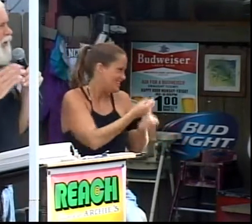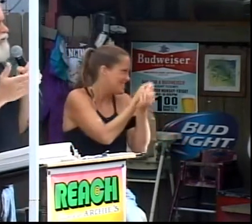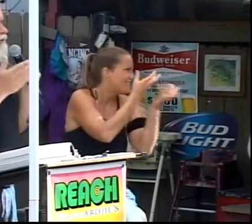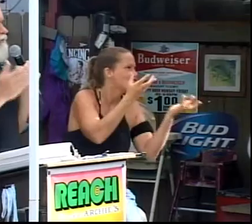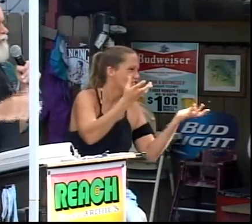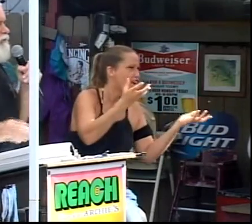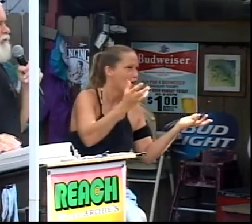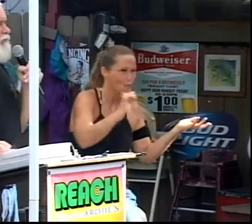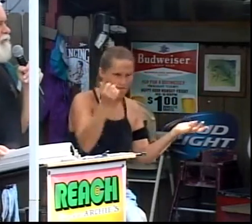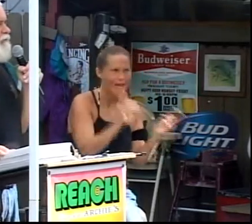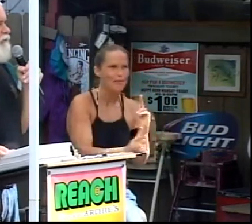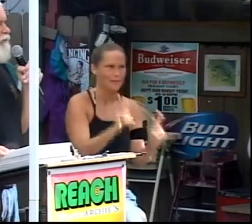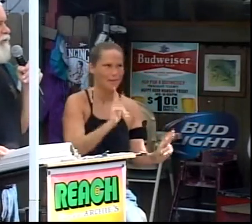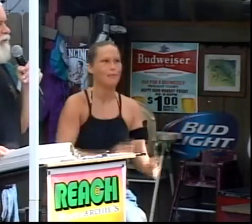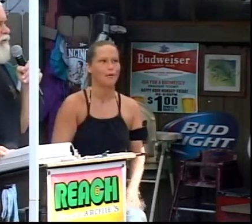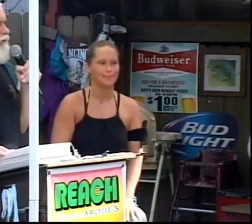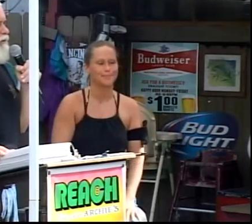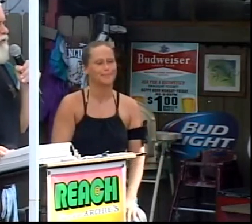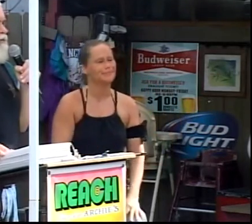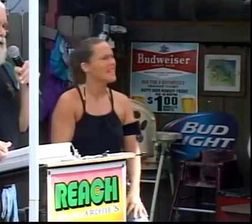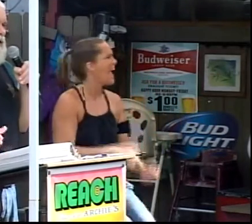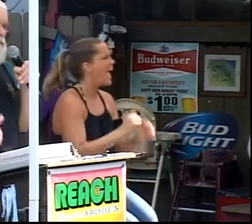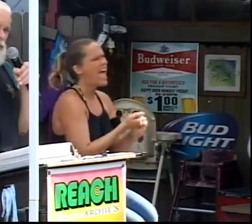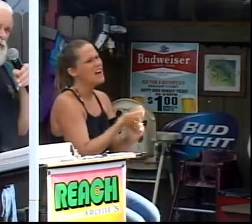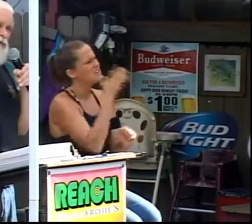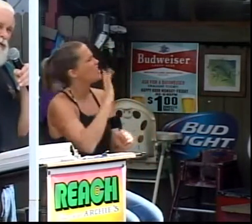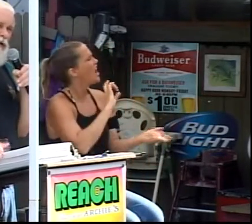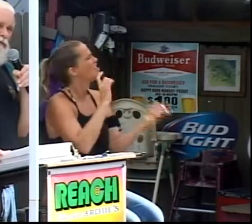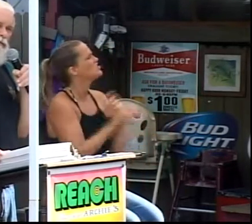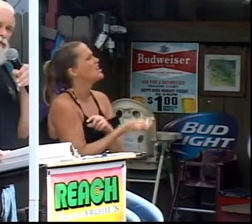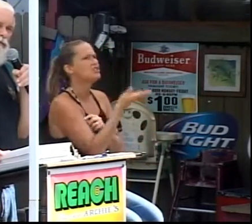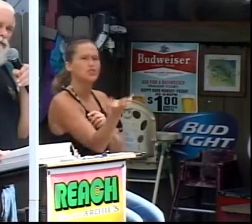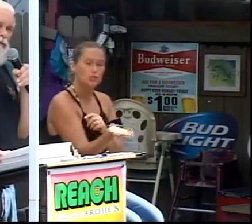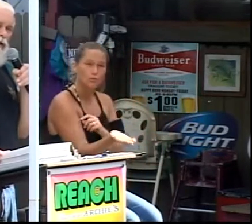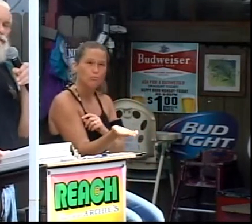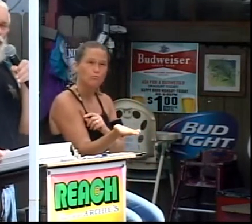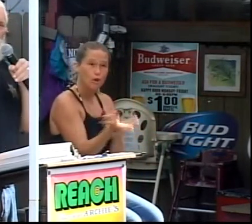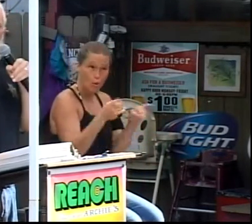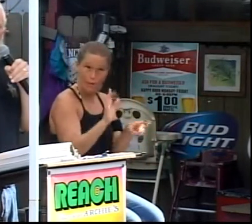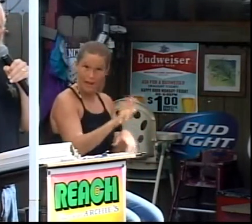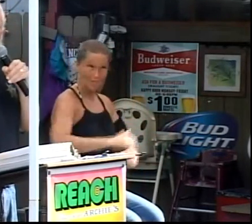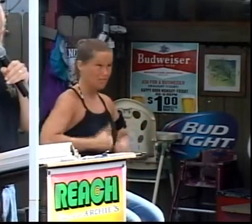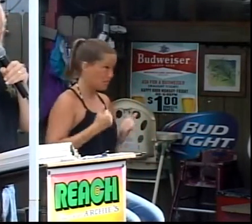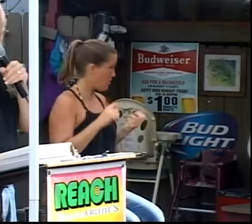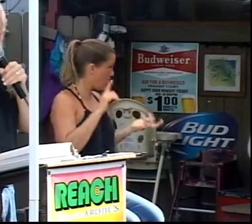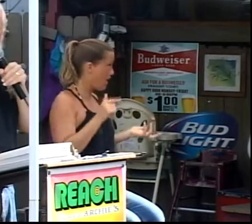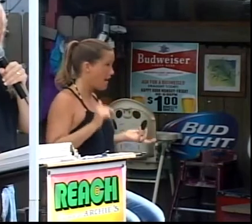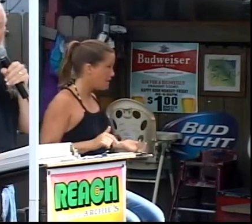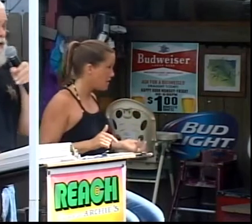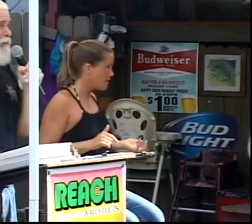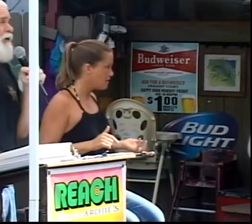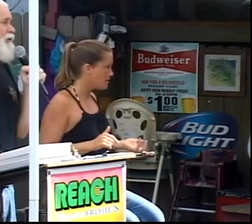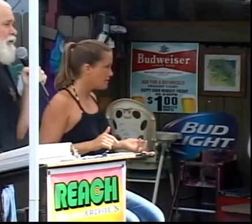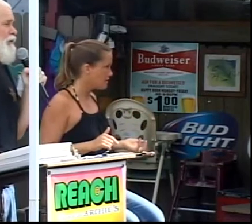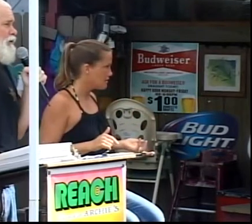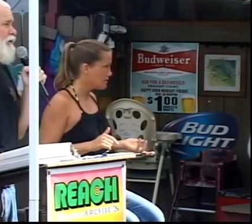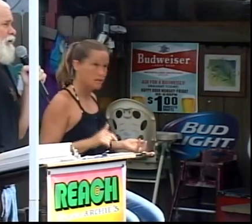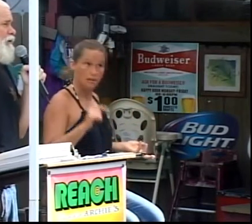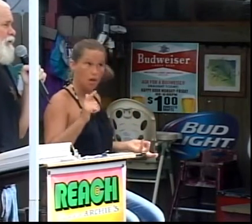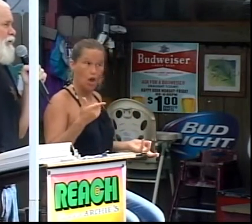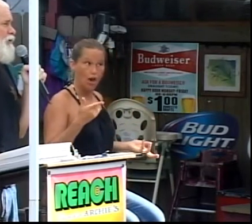How did God deal with you? What happened in your life? Have you been resurrected and raised from the dead? I